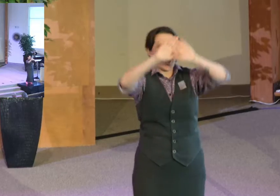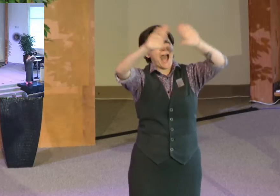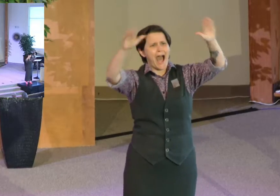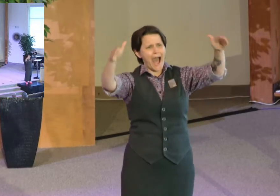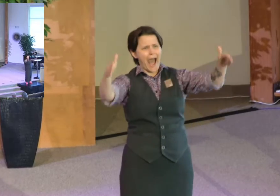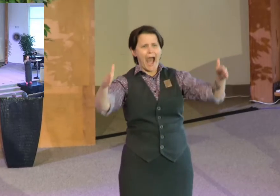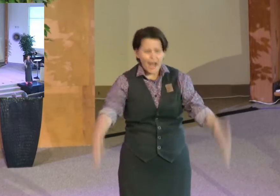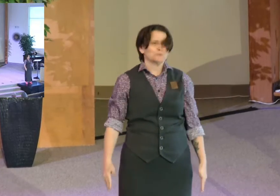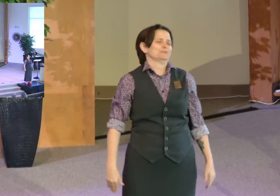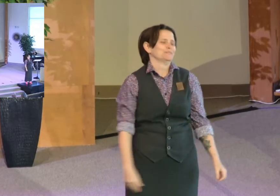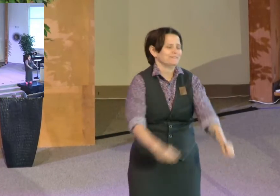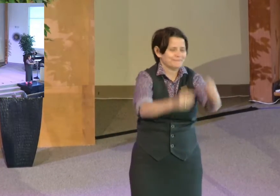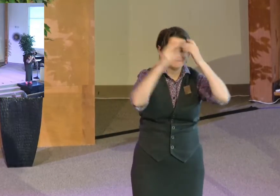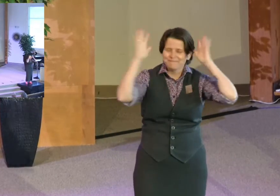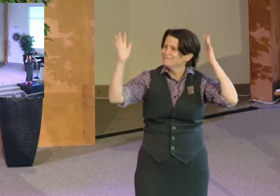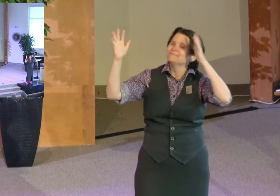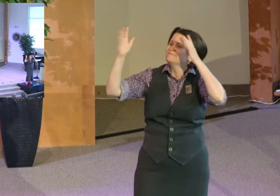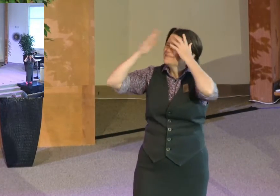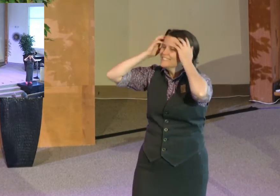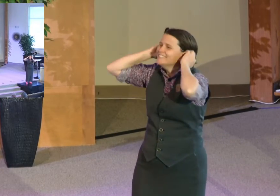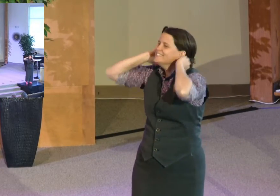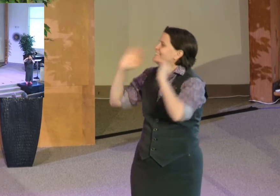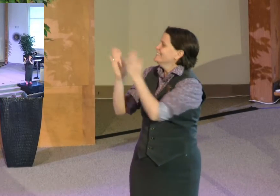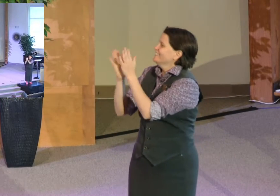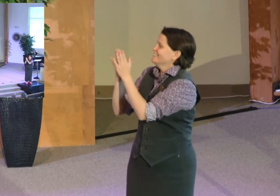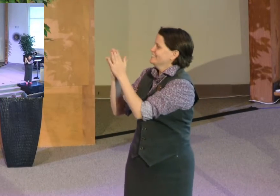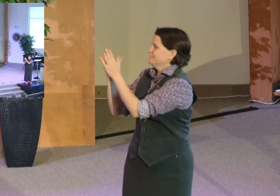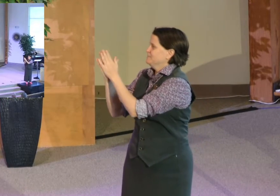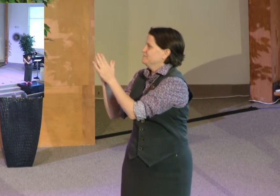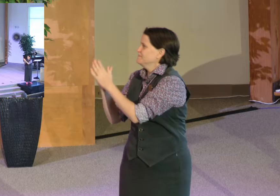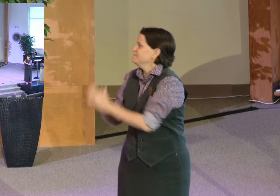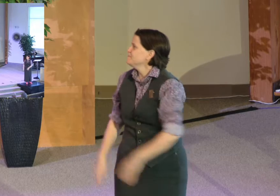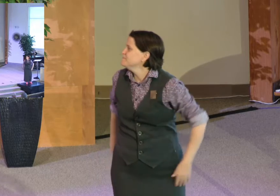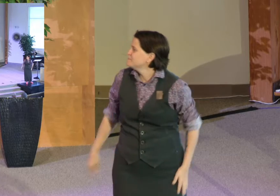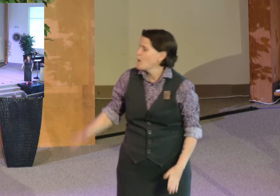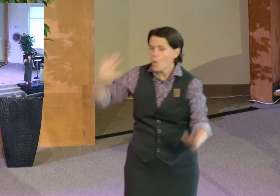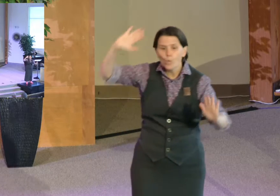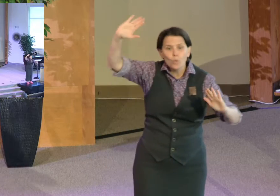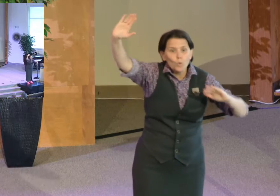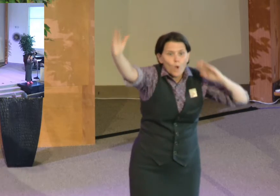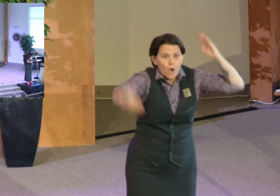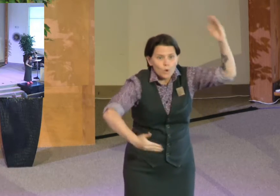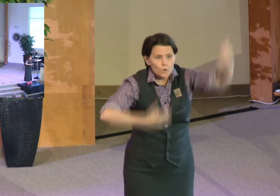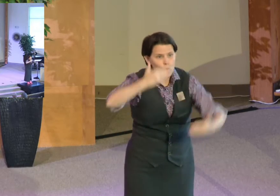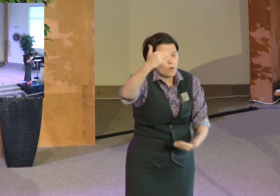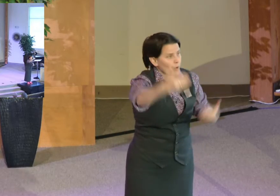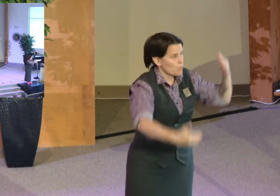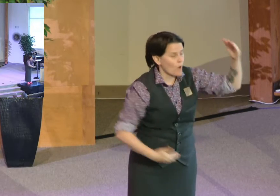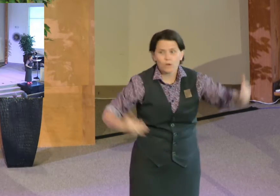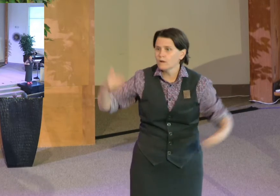Woo. Welcome, welcome, welcome. You know, I have to get dressed just because I need to compete with these guys that come up, because